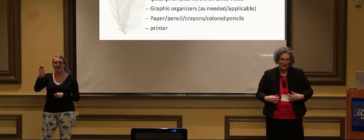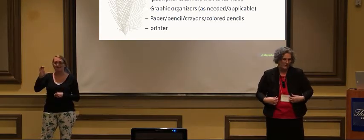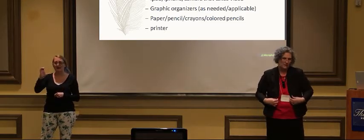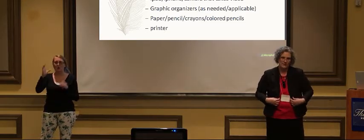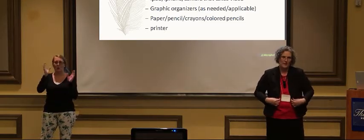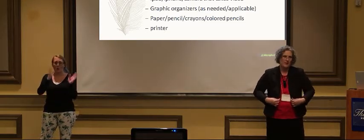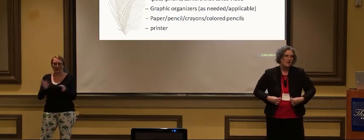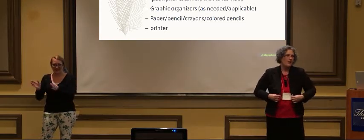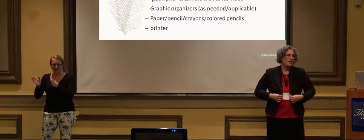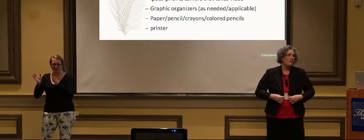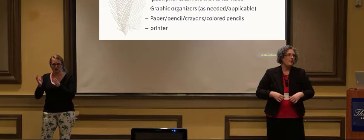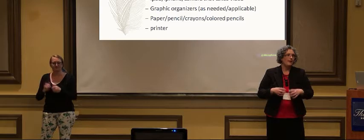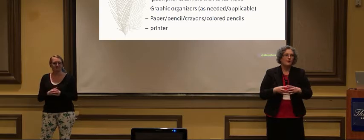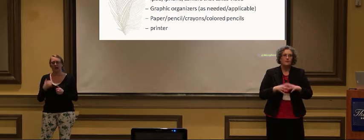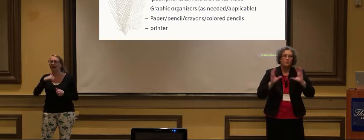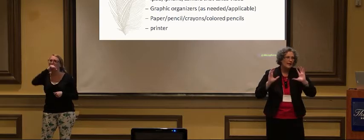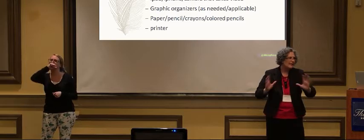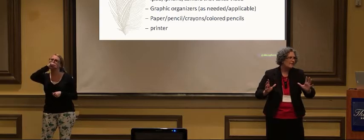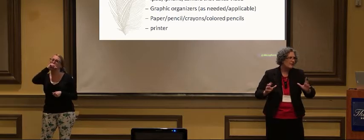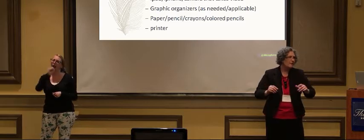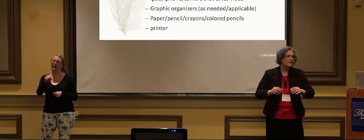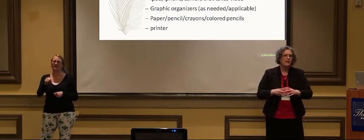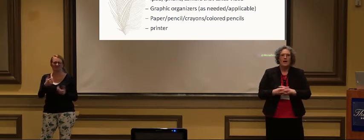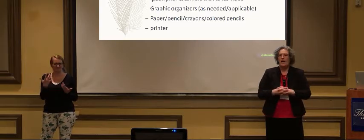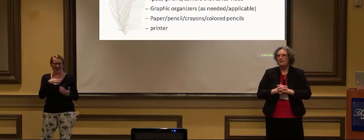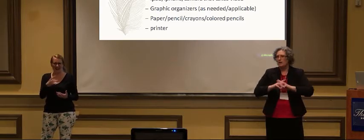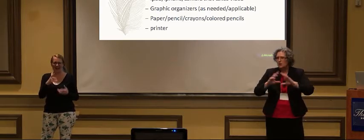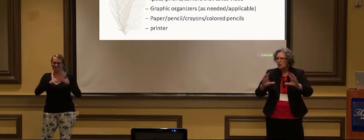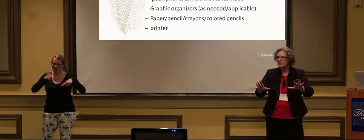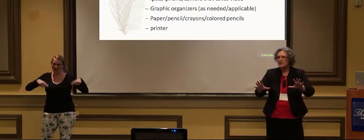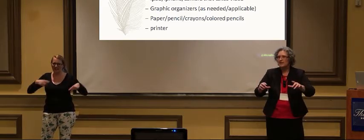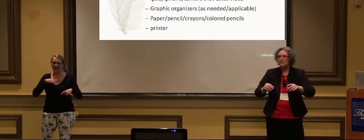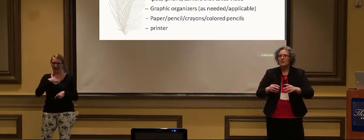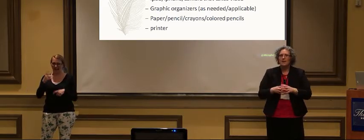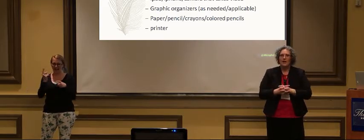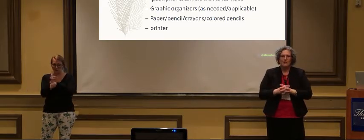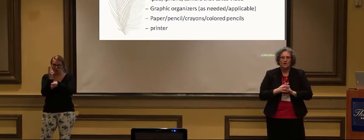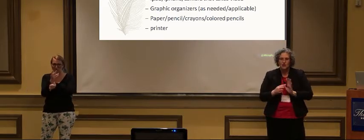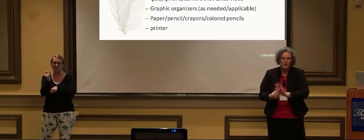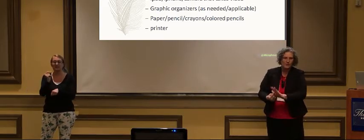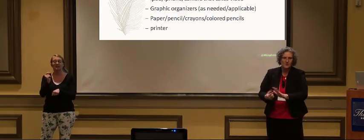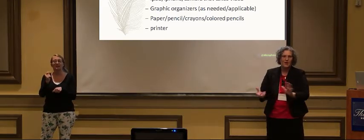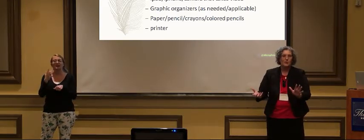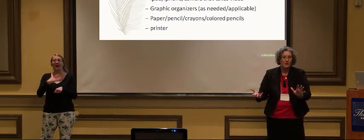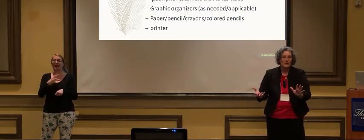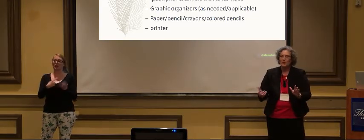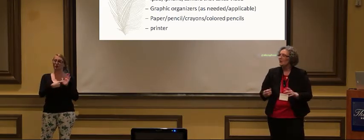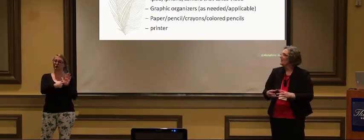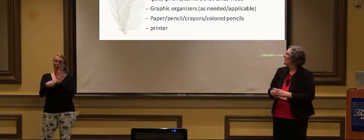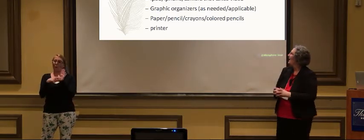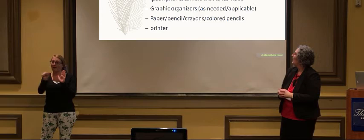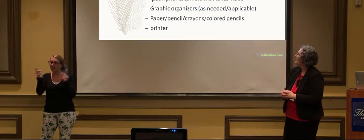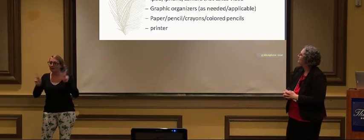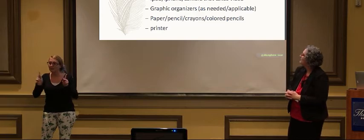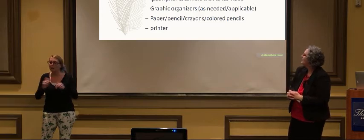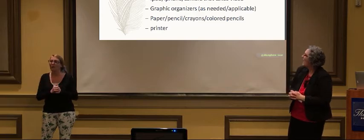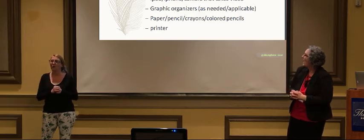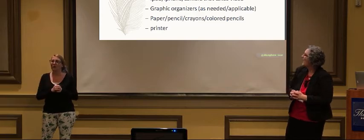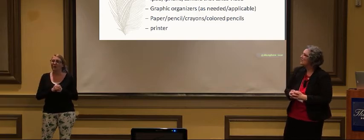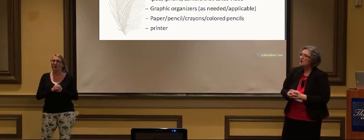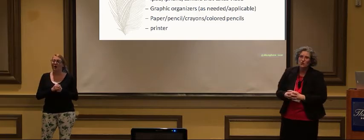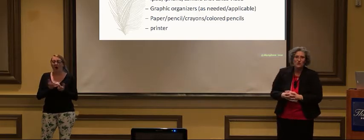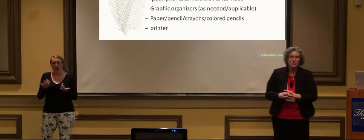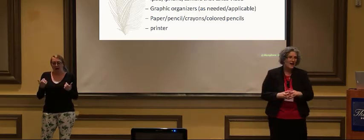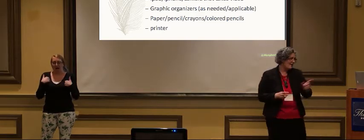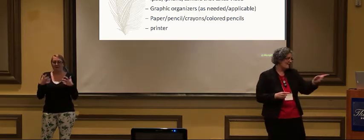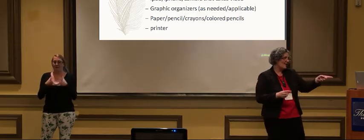graphic organizers. I like a variety of them. I like using them. I like showing them to other people. I